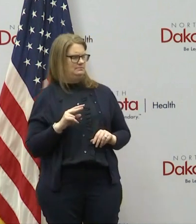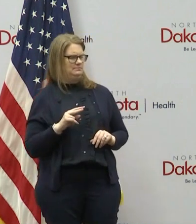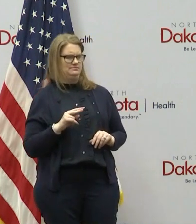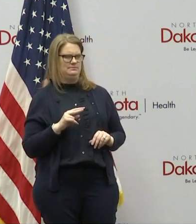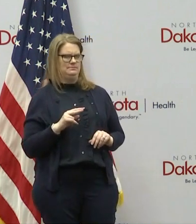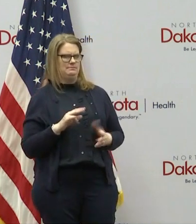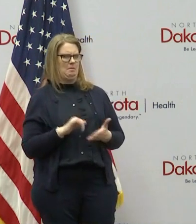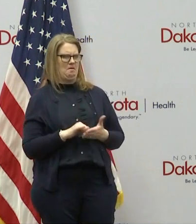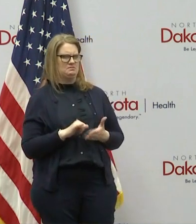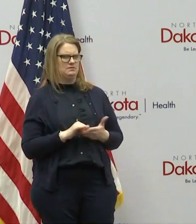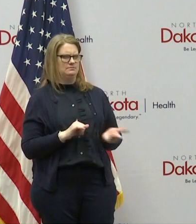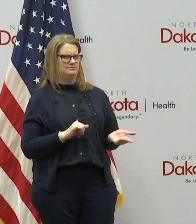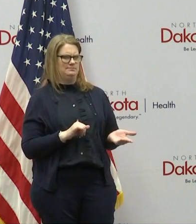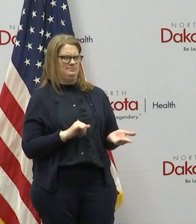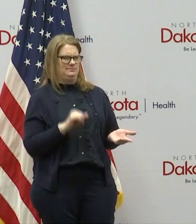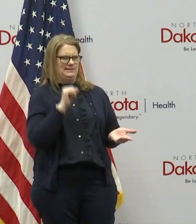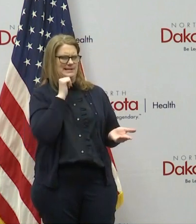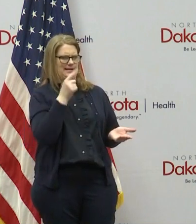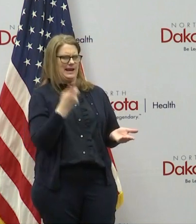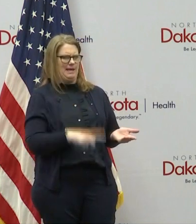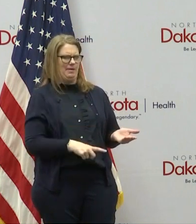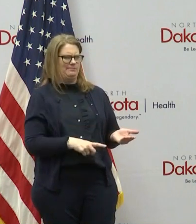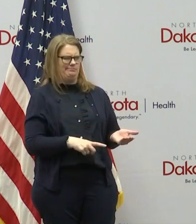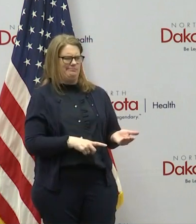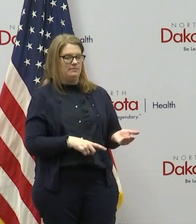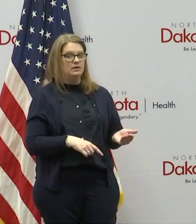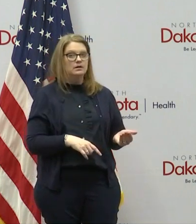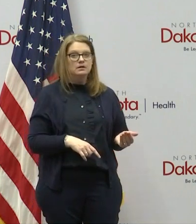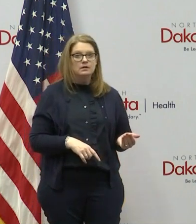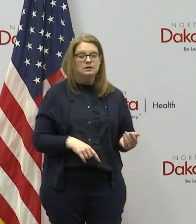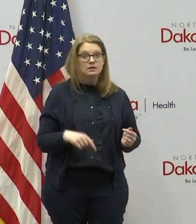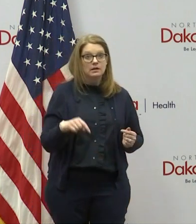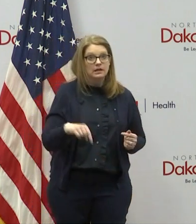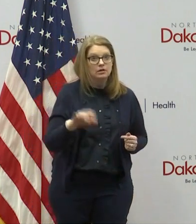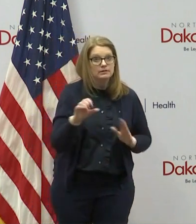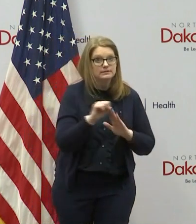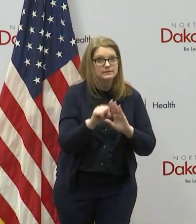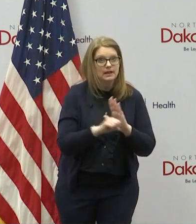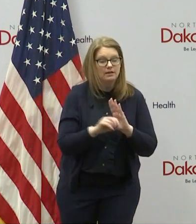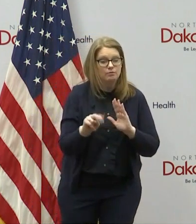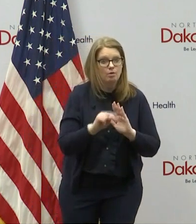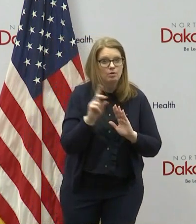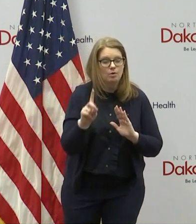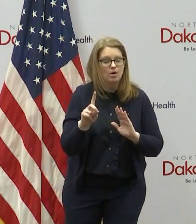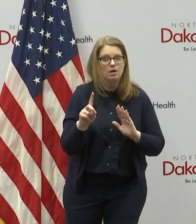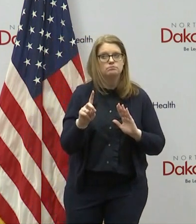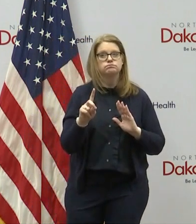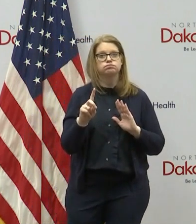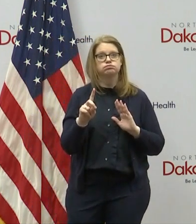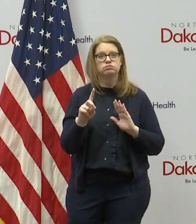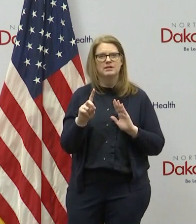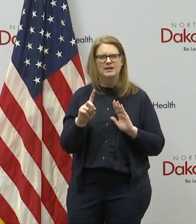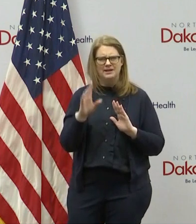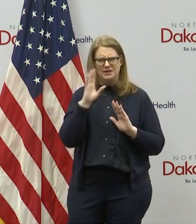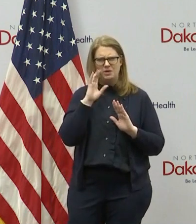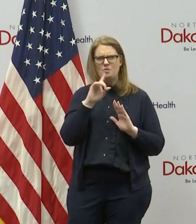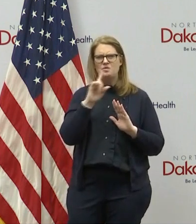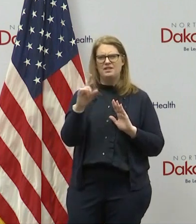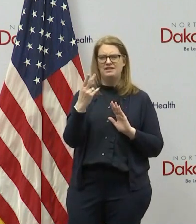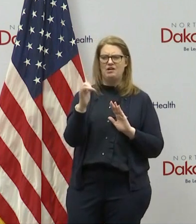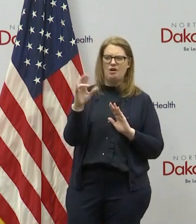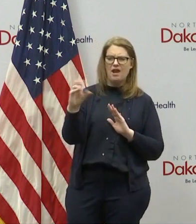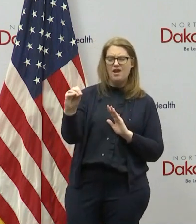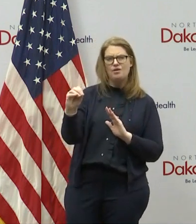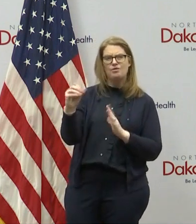that'll never happen. And what we have seen here is we've seen that in the state of North Dakota, whether it's our heroic frontline